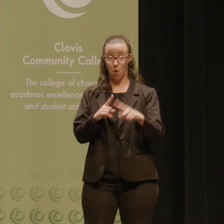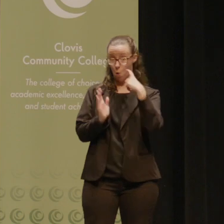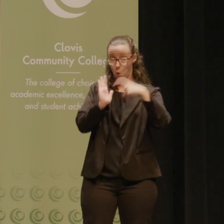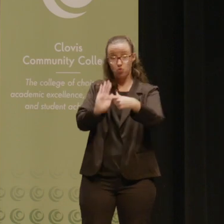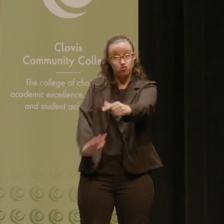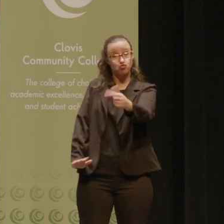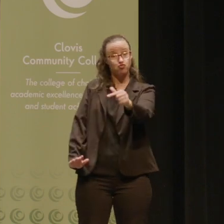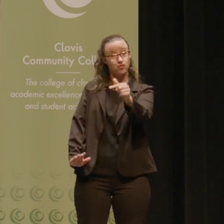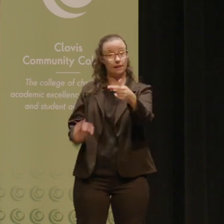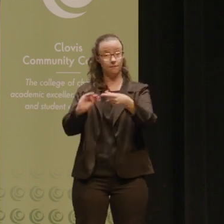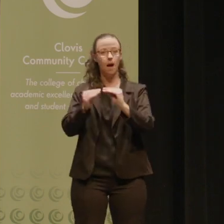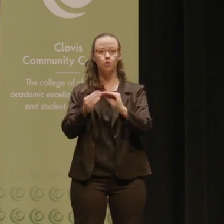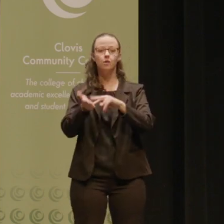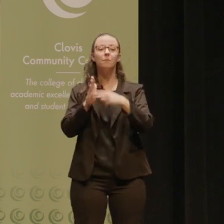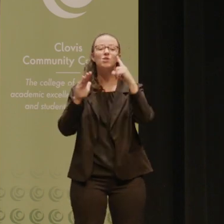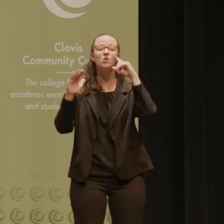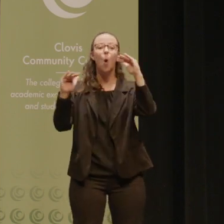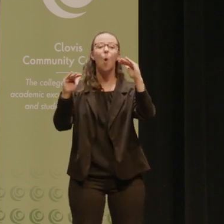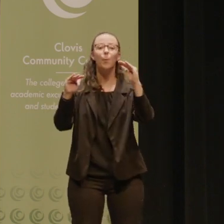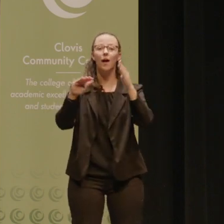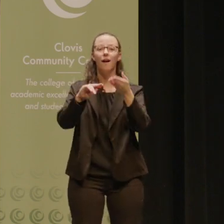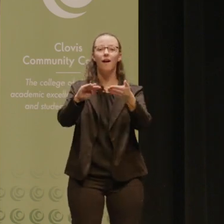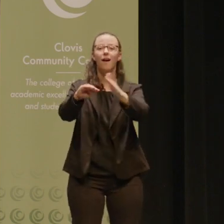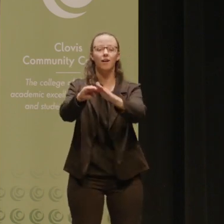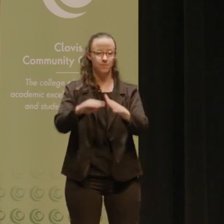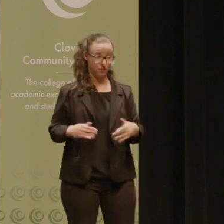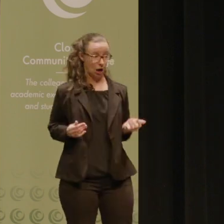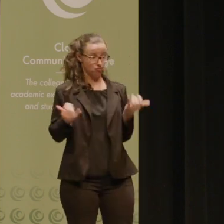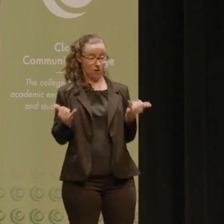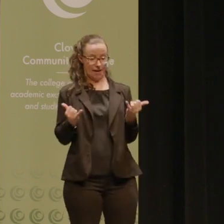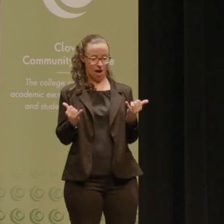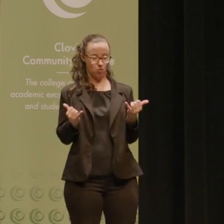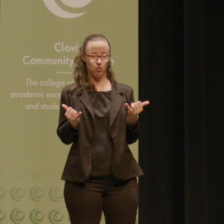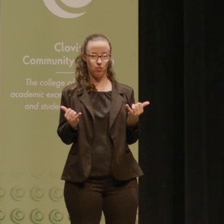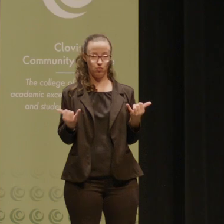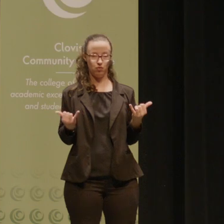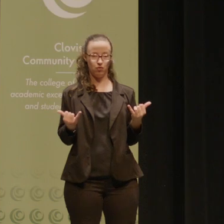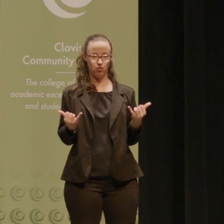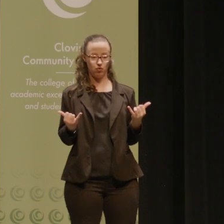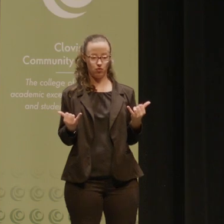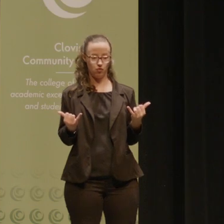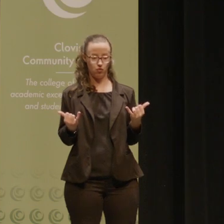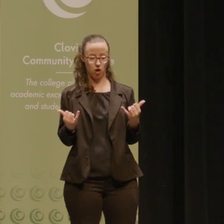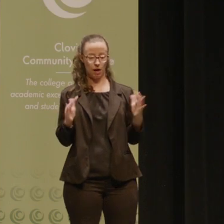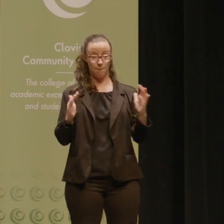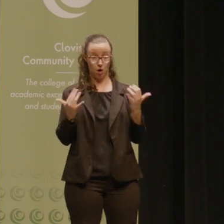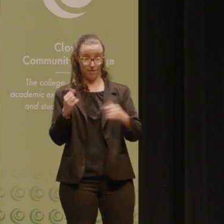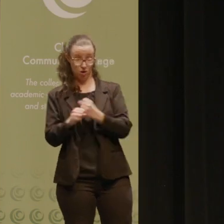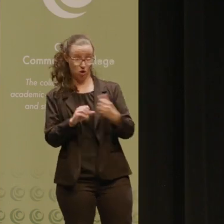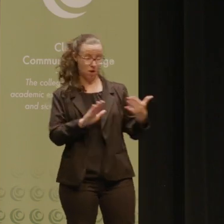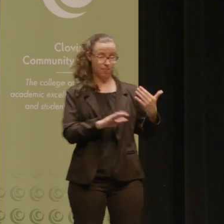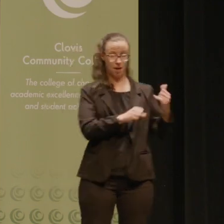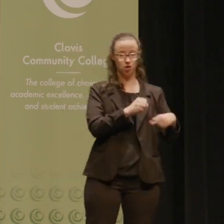green numbers, there's hope. Right now, between comparing this year to last year, we're